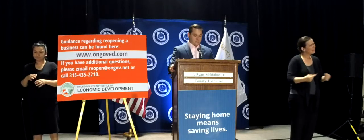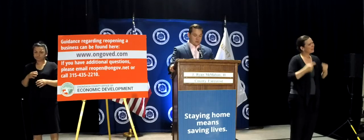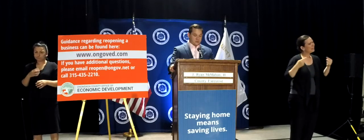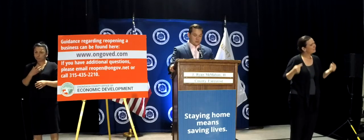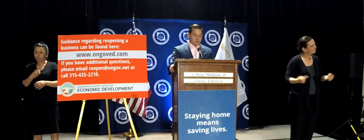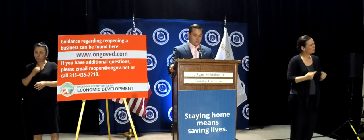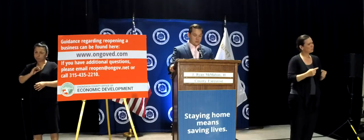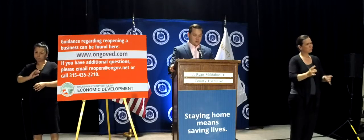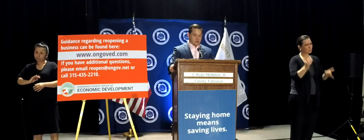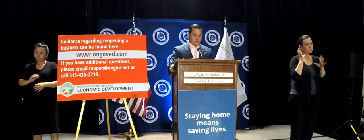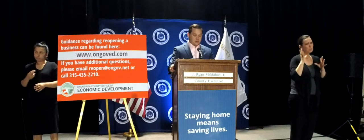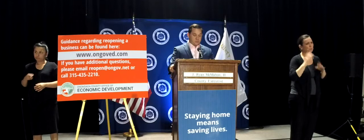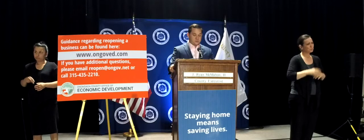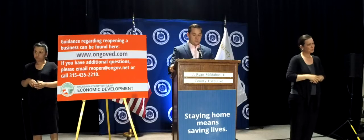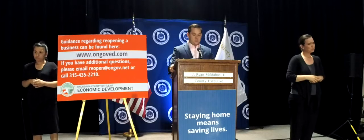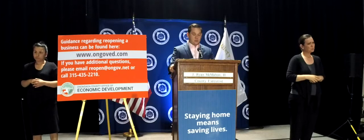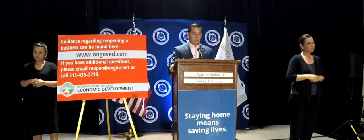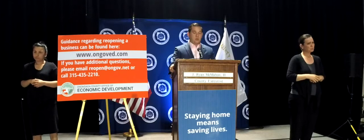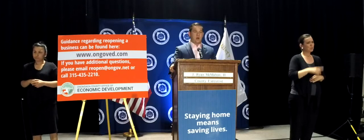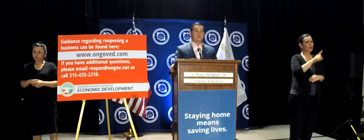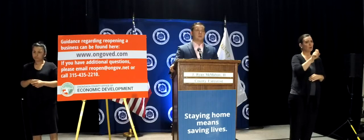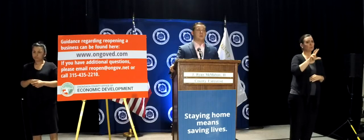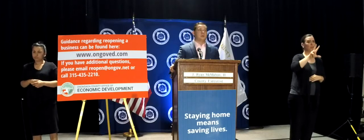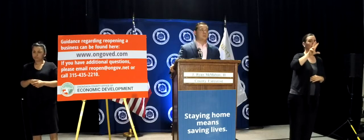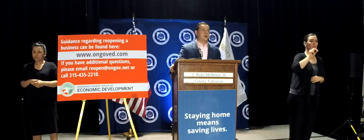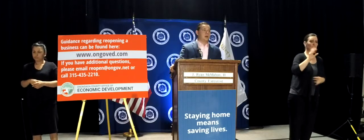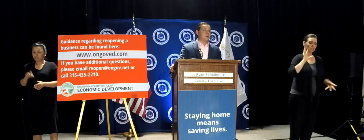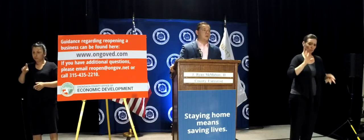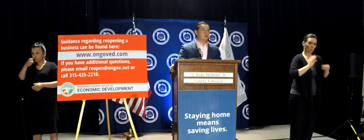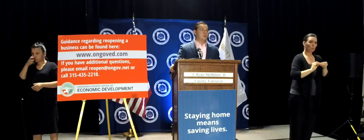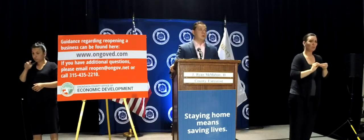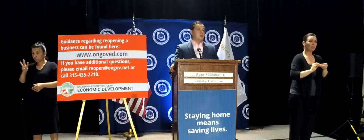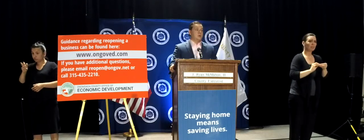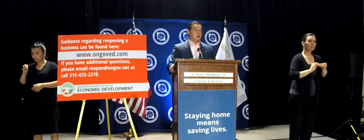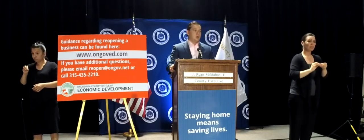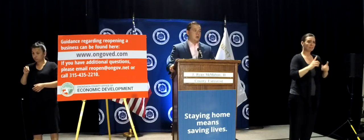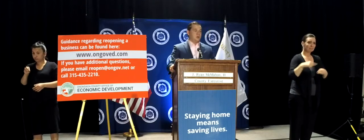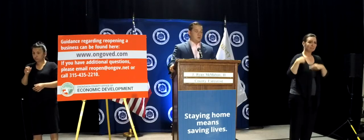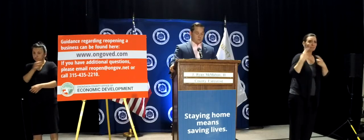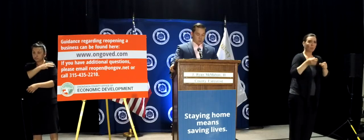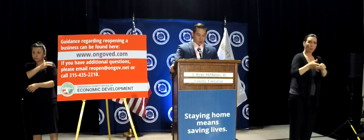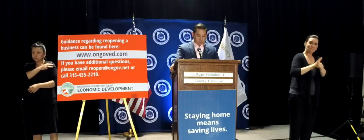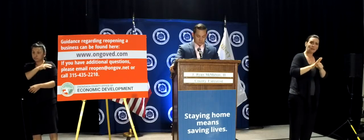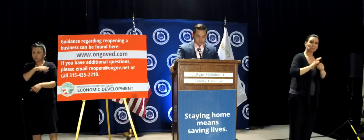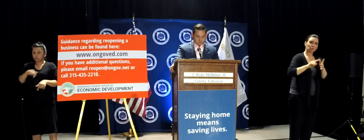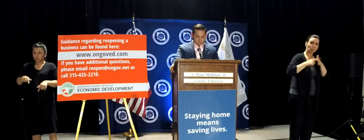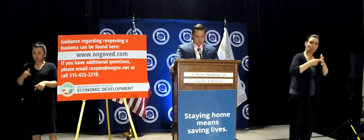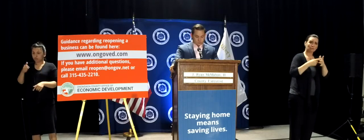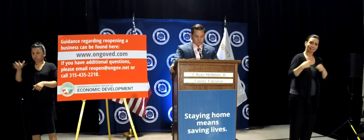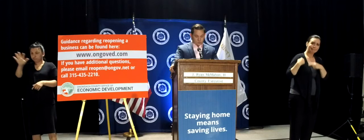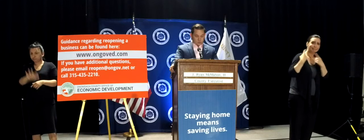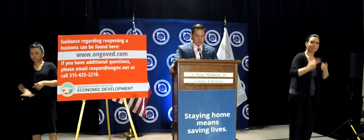now have 130 neighbors that we've lost in this pandemic overall.